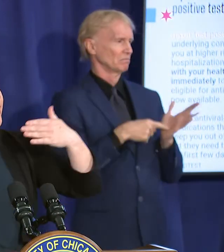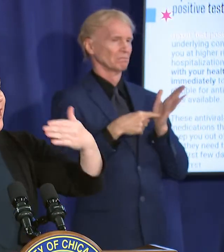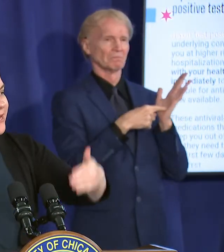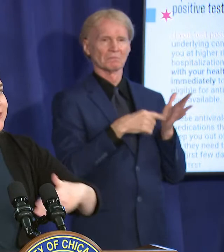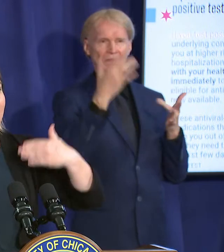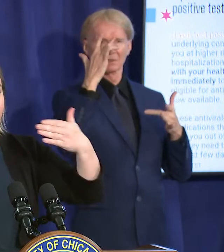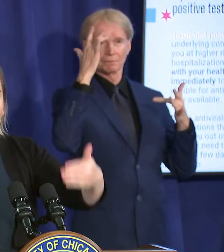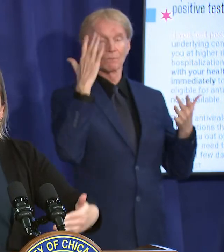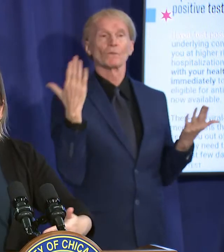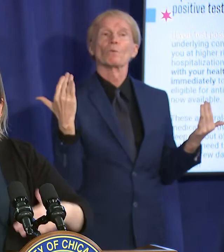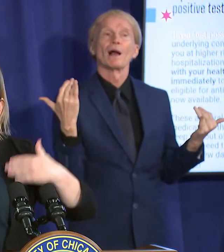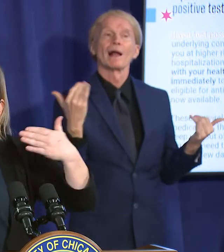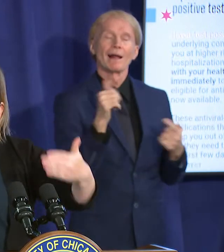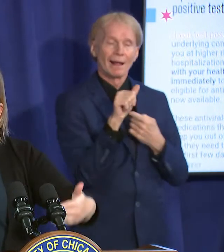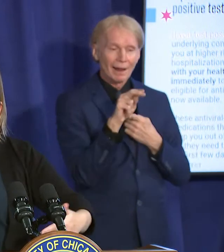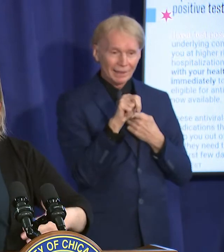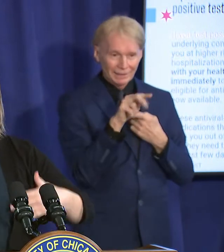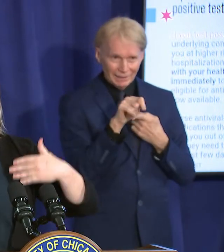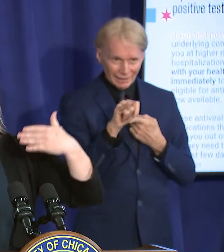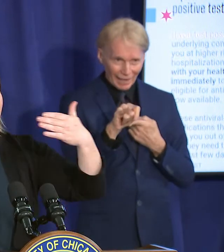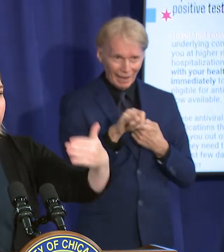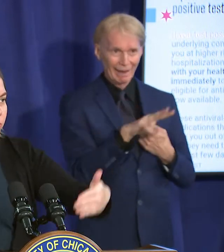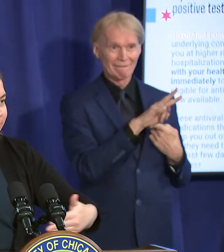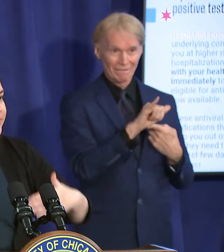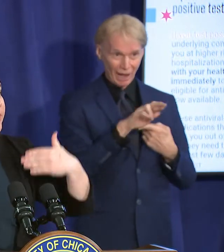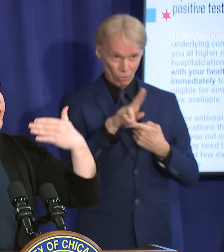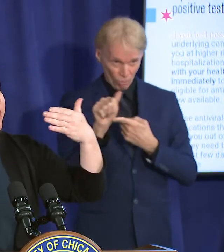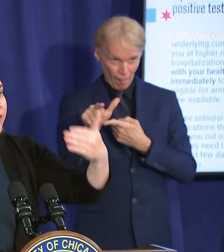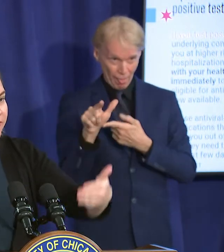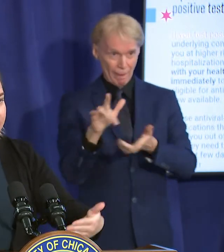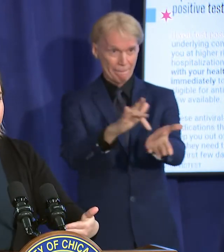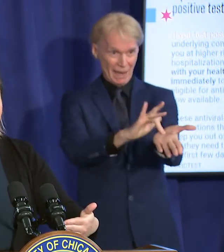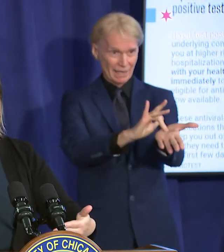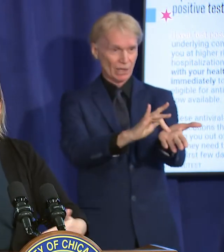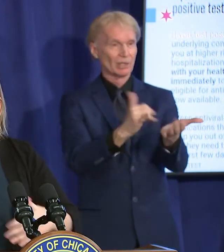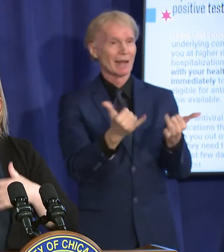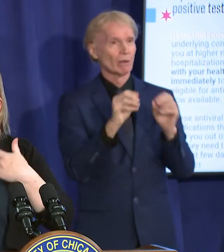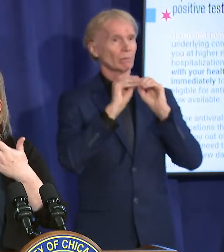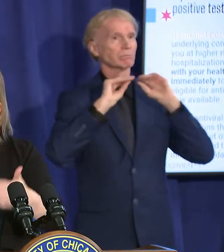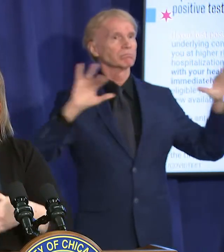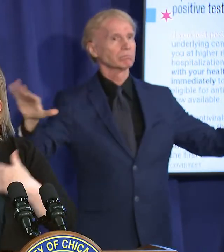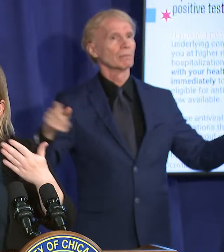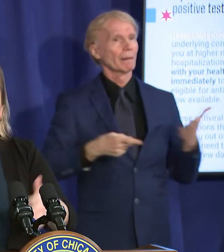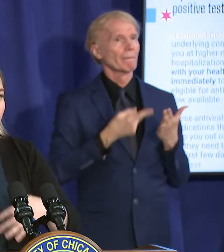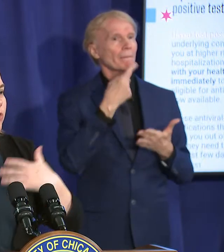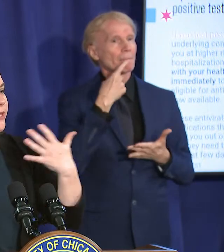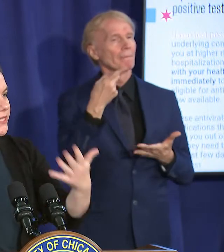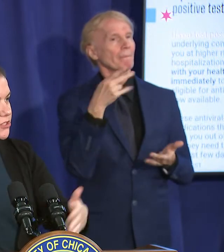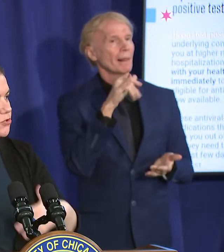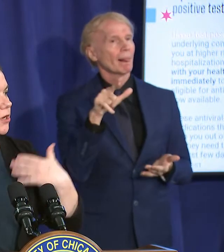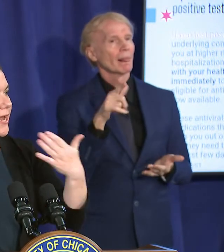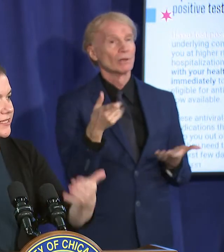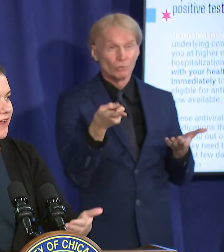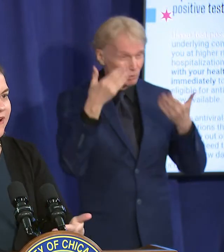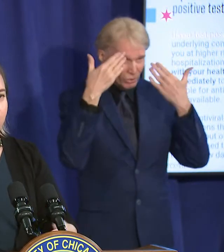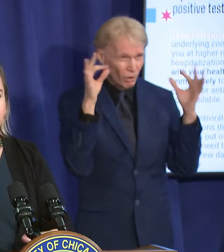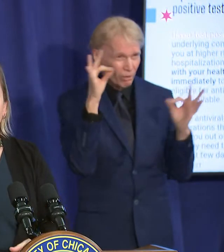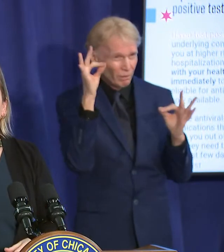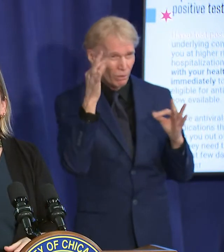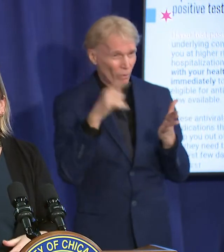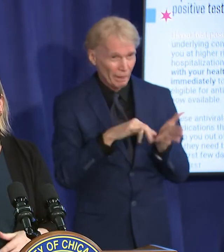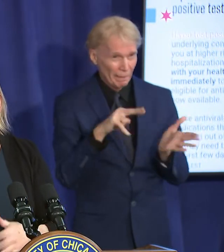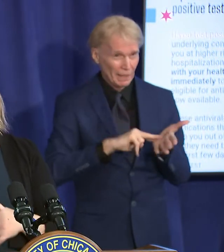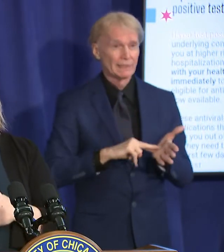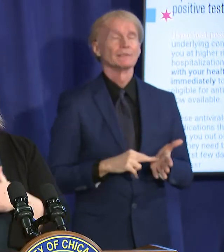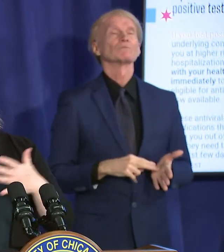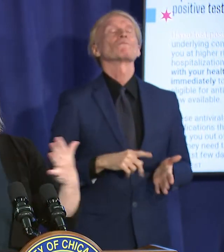because antivirals, medications are increasingly available. And for those who don't know what these newer antivirals